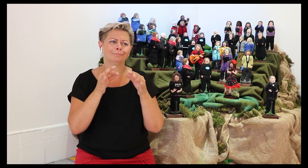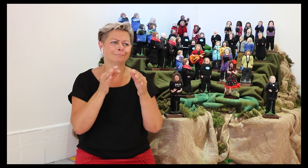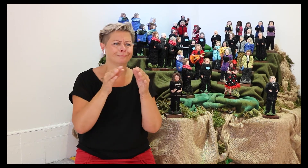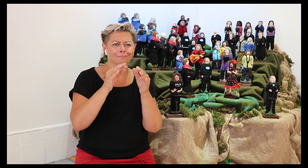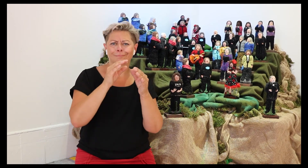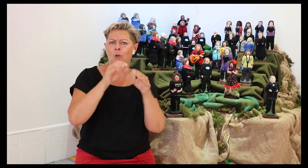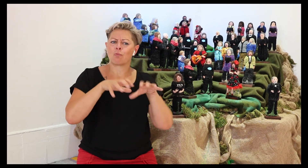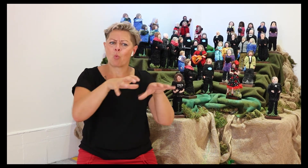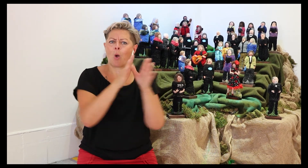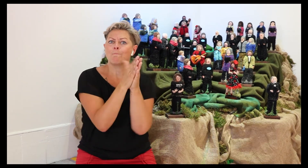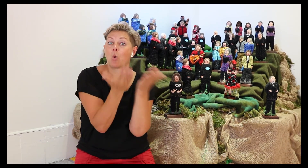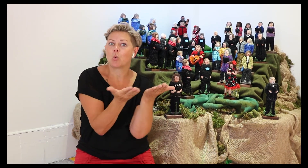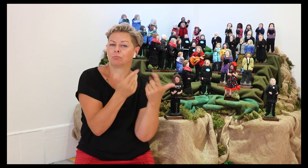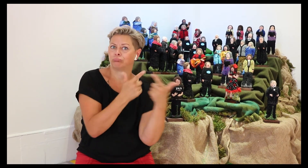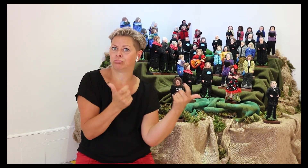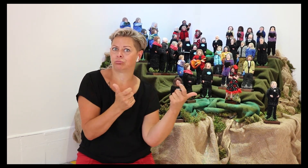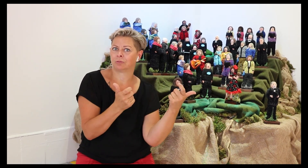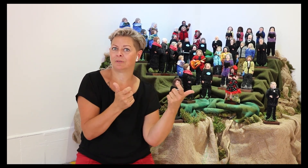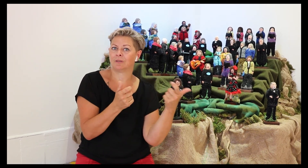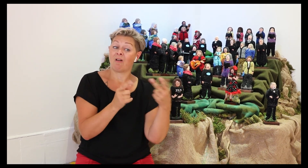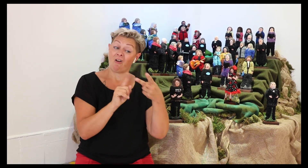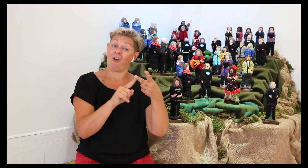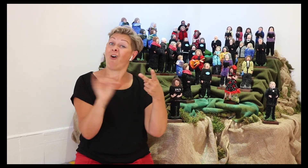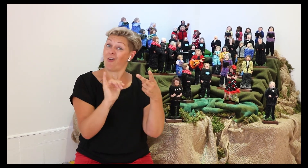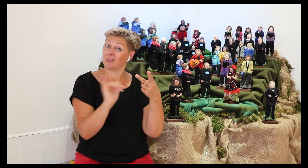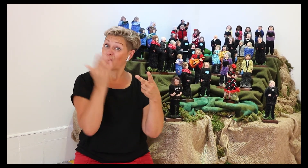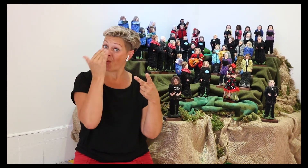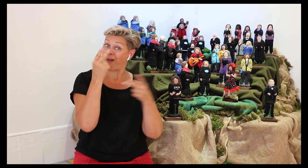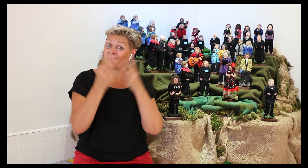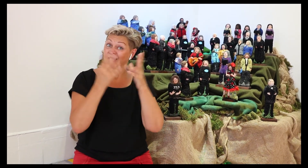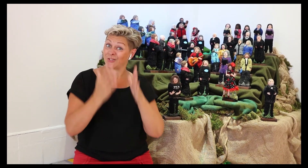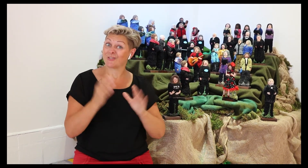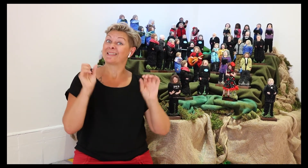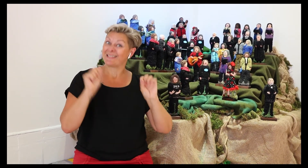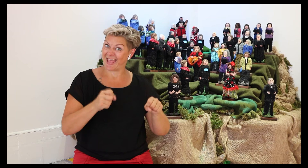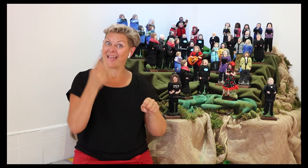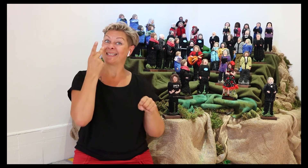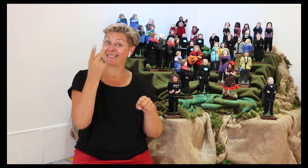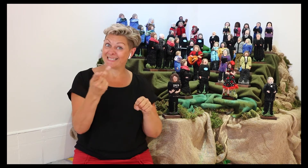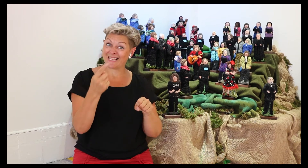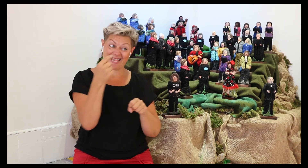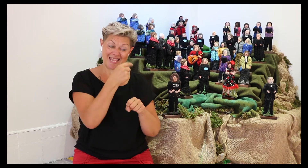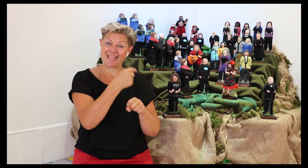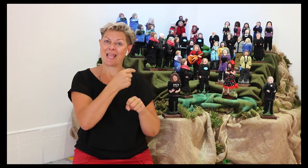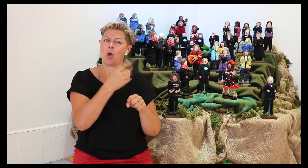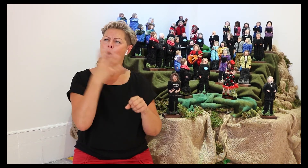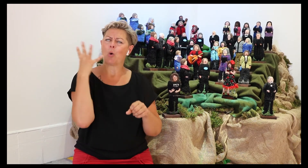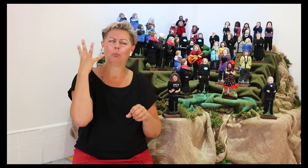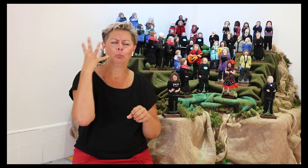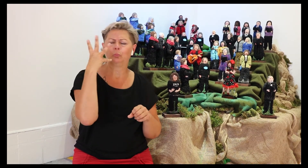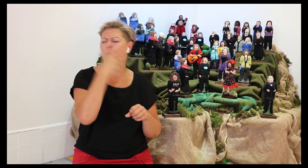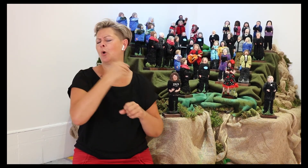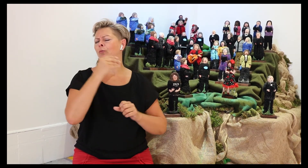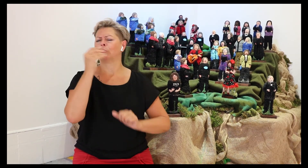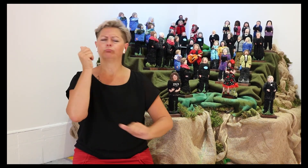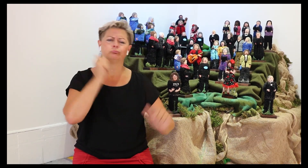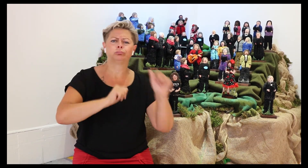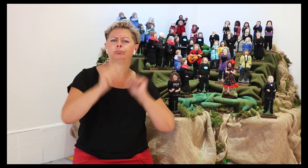choir books. Second, so that visitors can experience previously recorded and beautifully performed